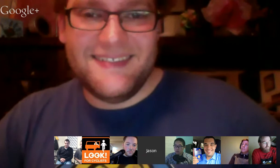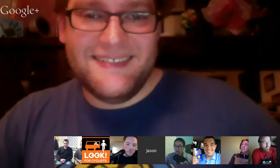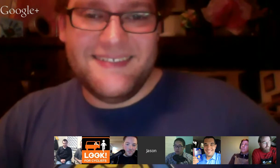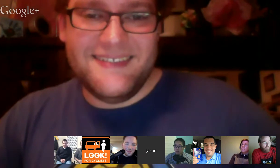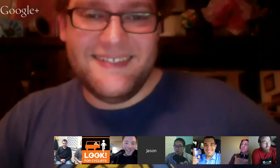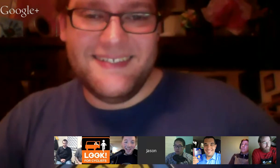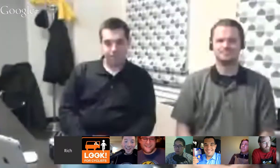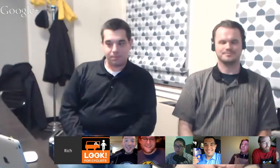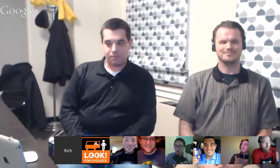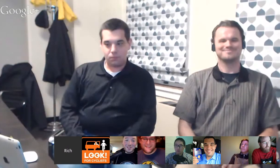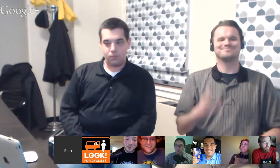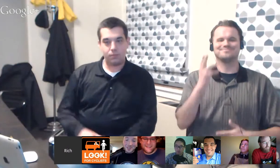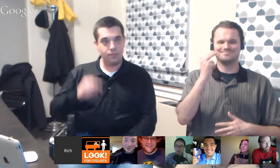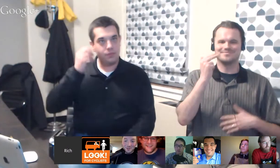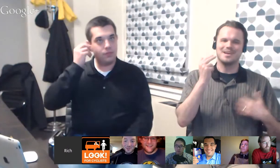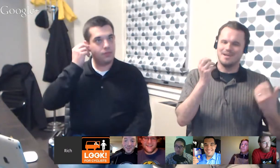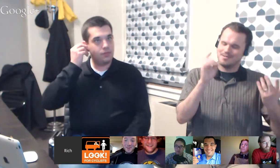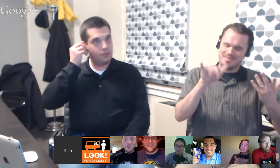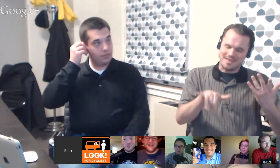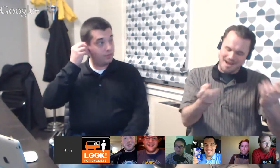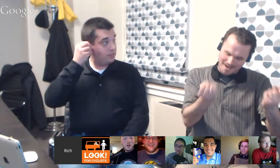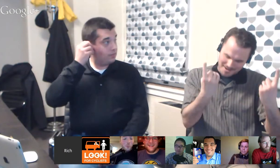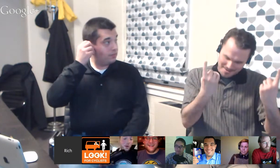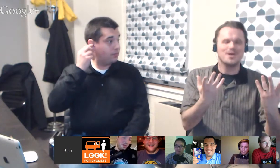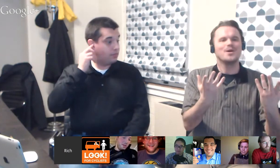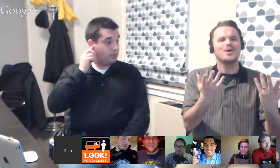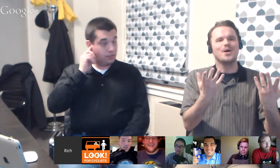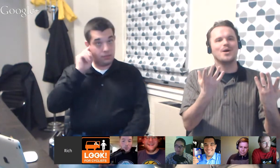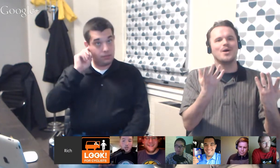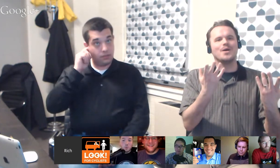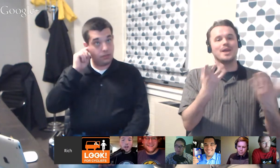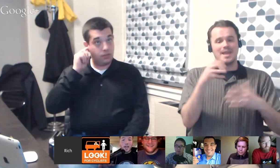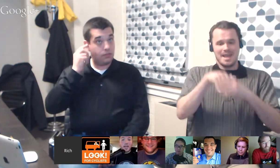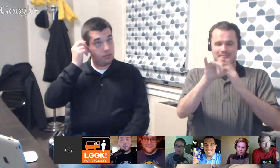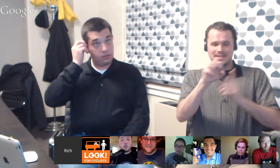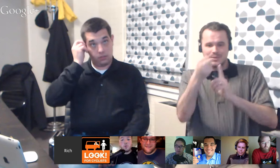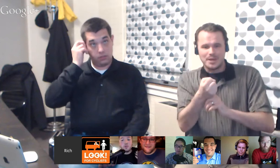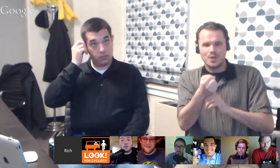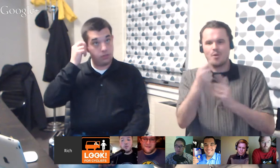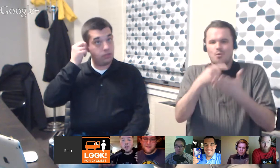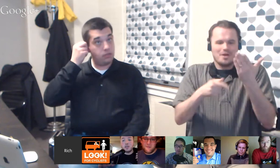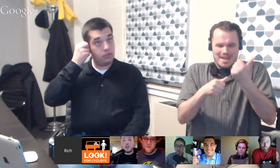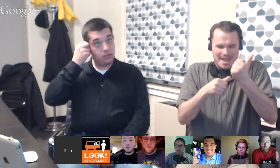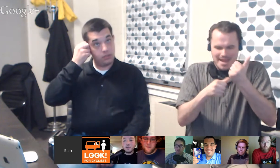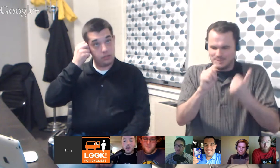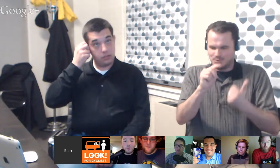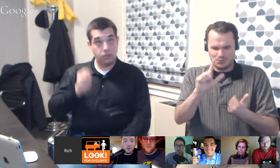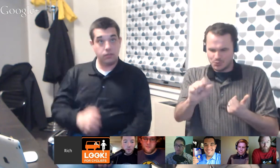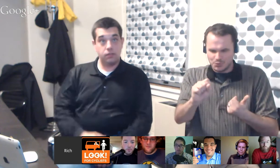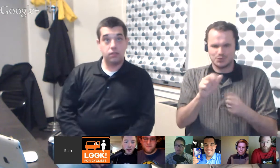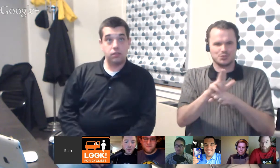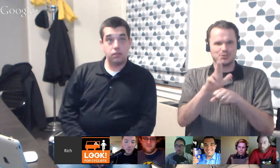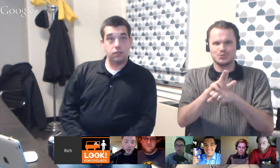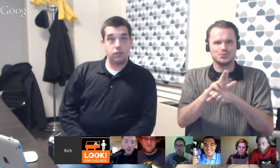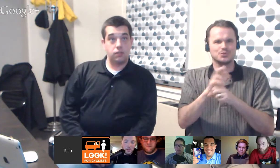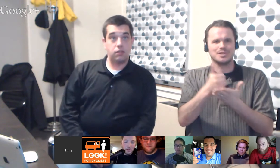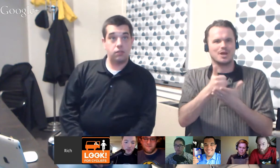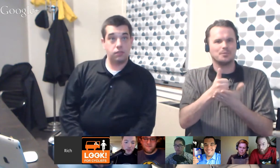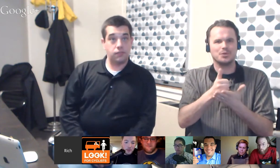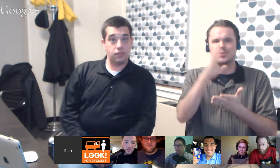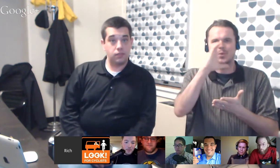crazy. That's understandable. Well, so in those situations, what aids and tools do you actually use to help you browse the